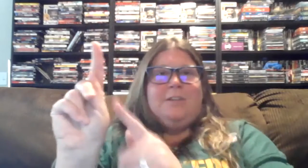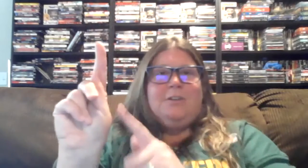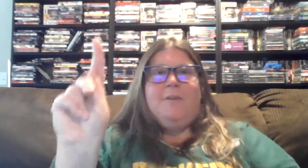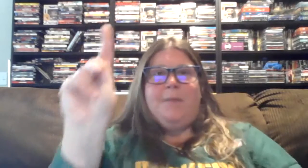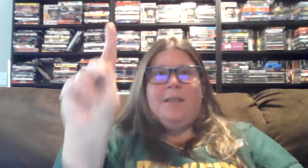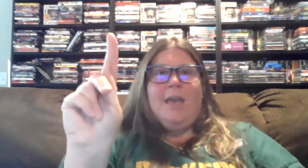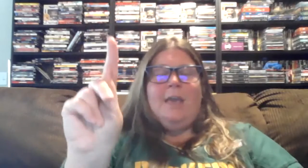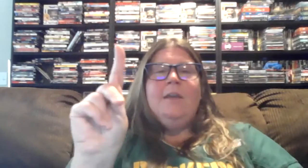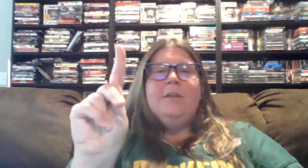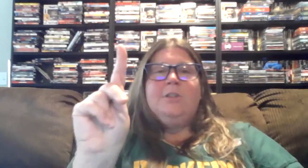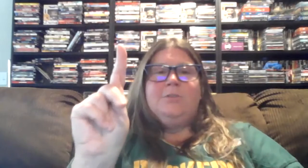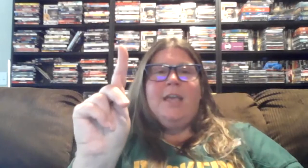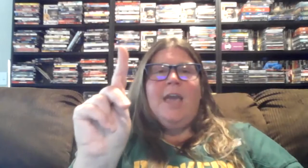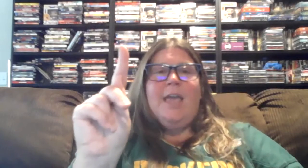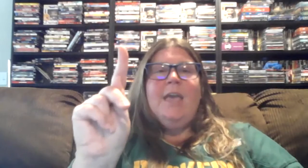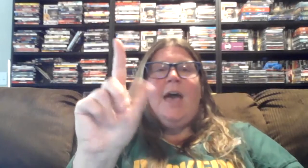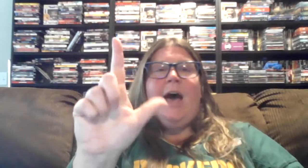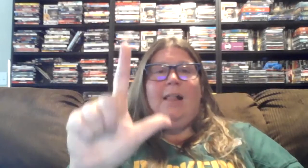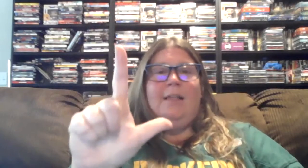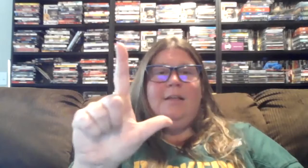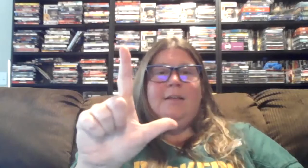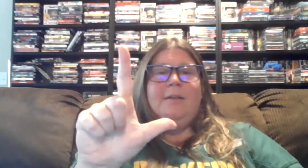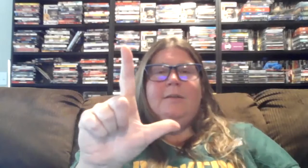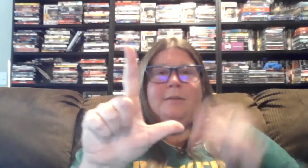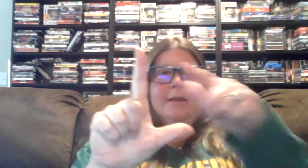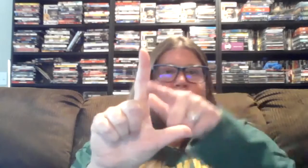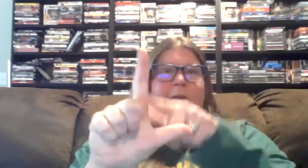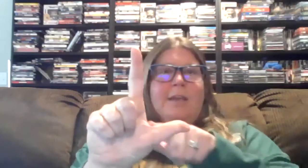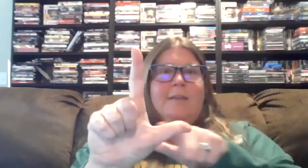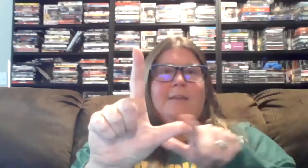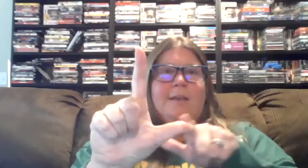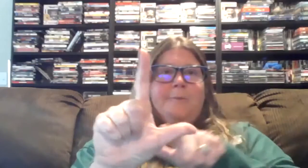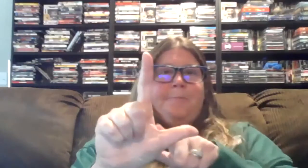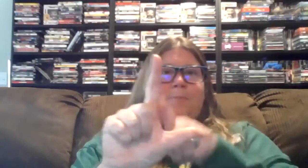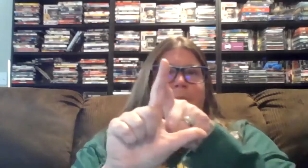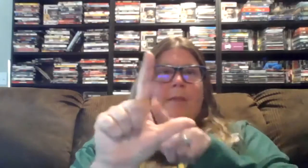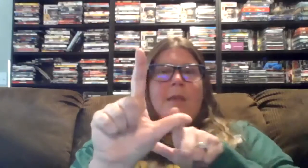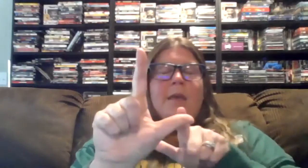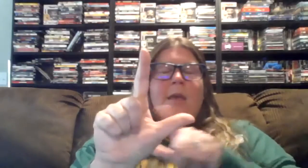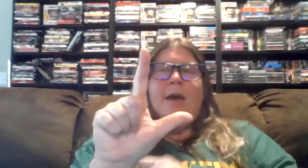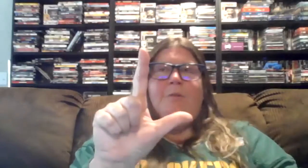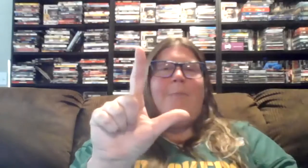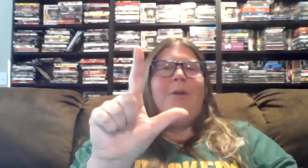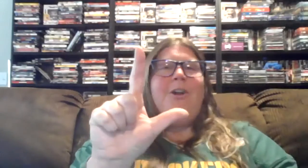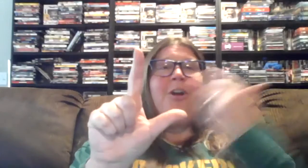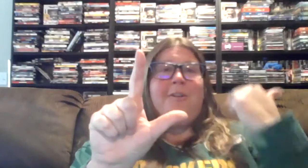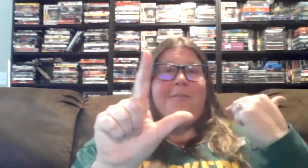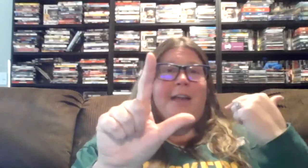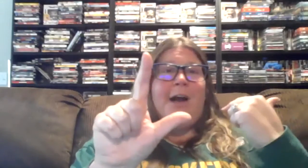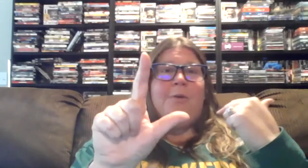of it, but K. So JK, L is pretty easy. And remember your cursive now, because